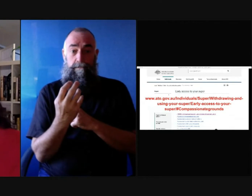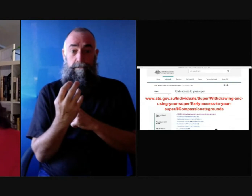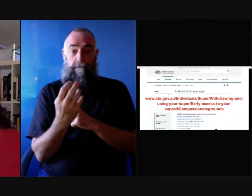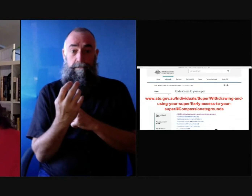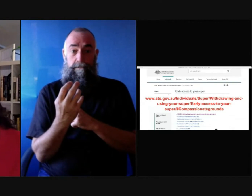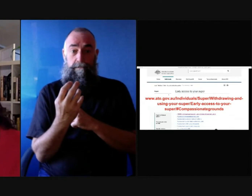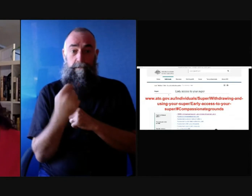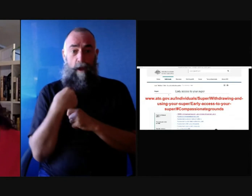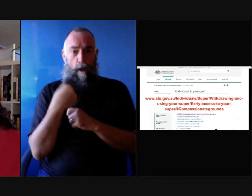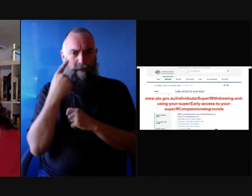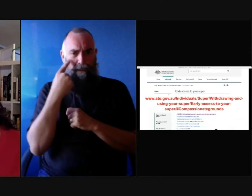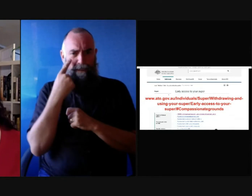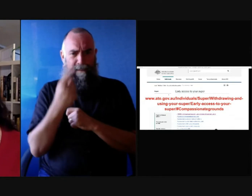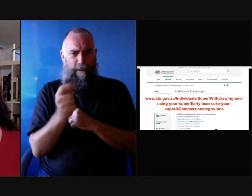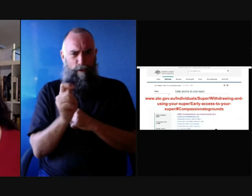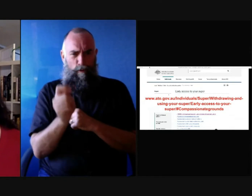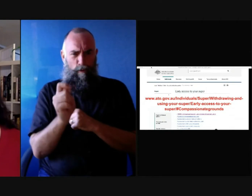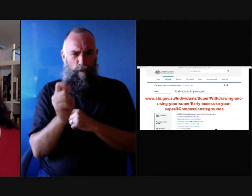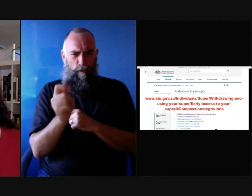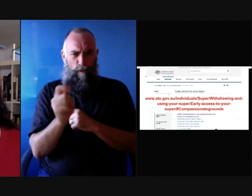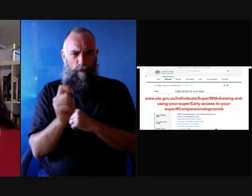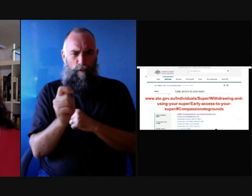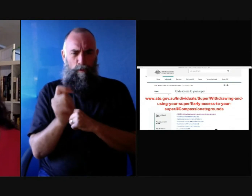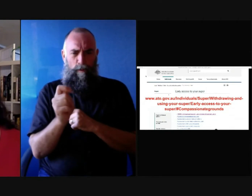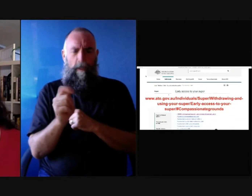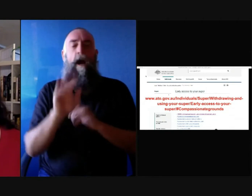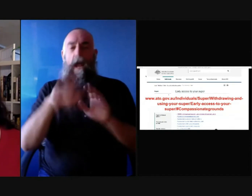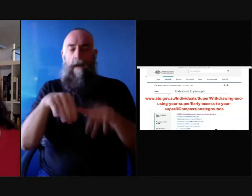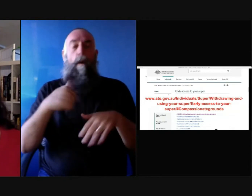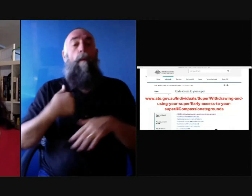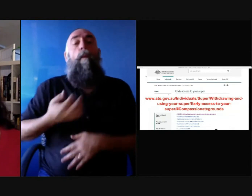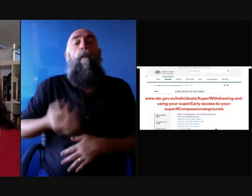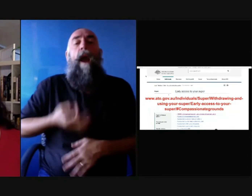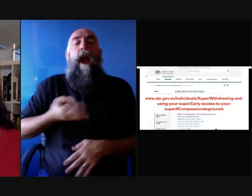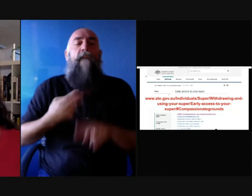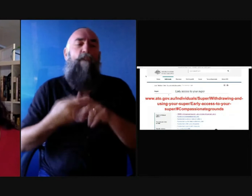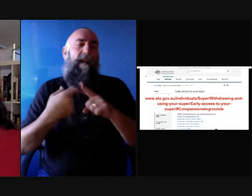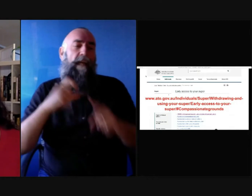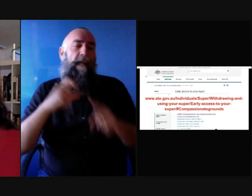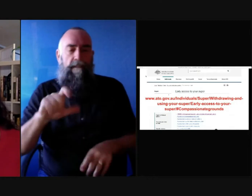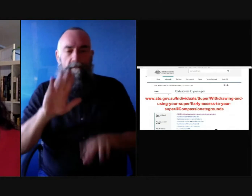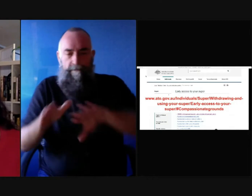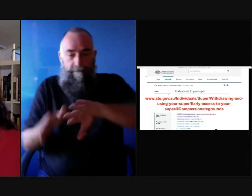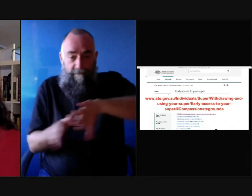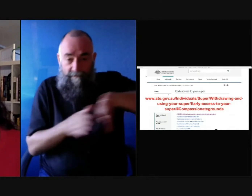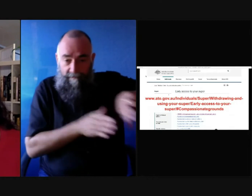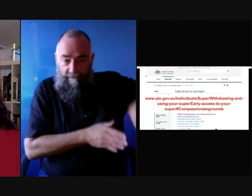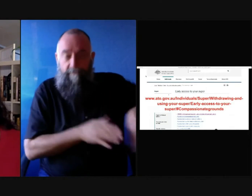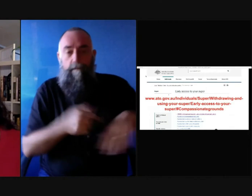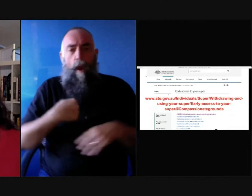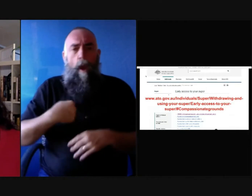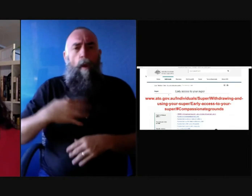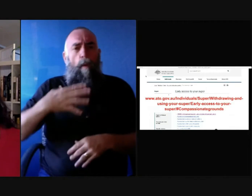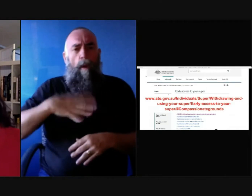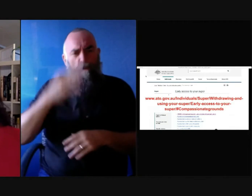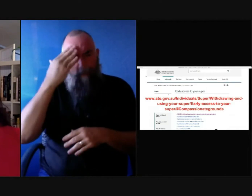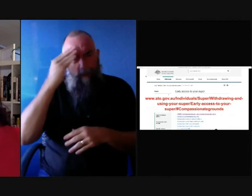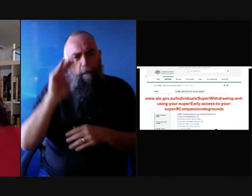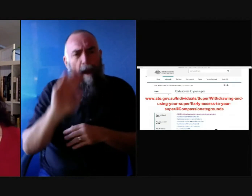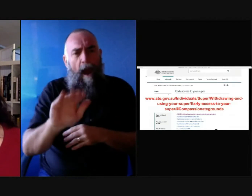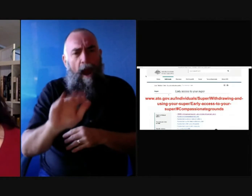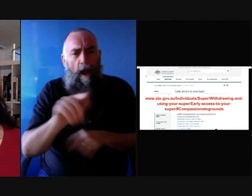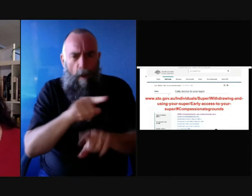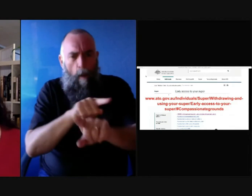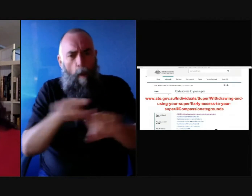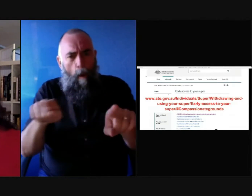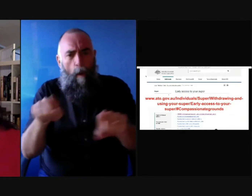Hopefully we'll see her momentarily. While we're waiting for her, I just want to remind you once again that